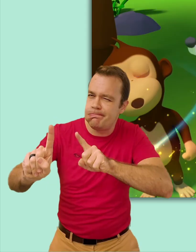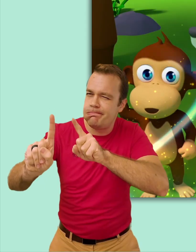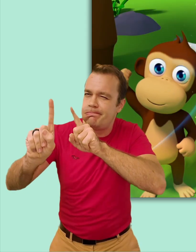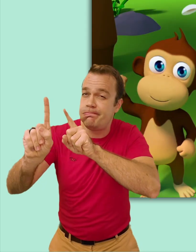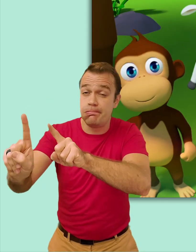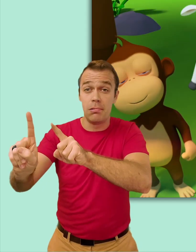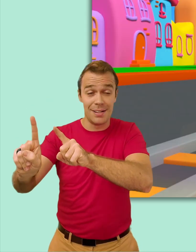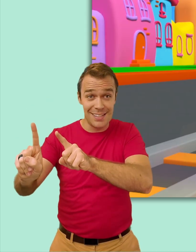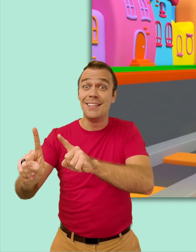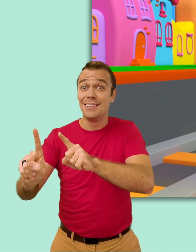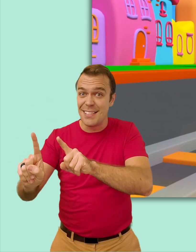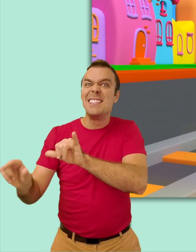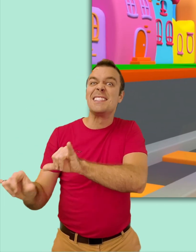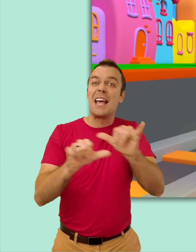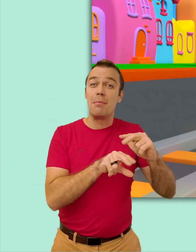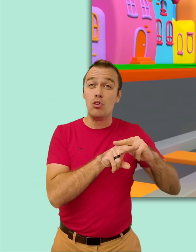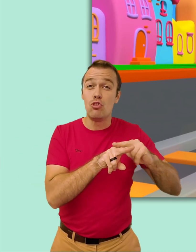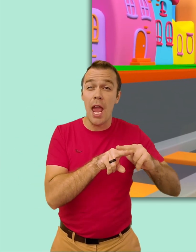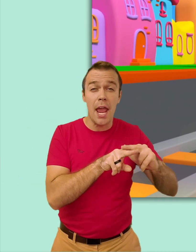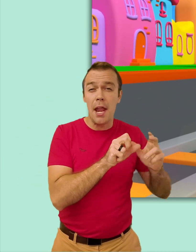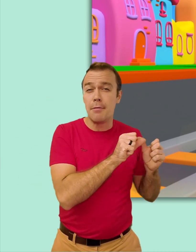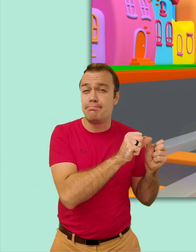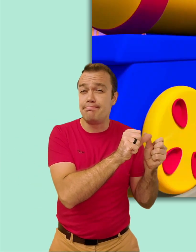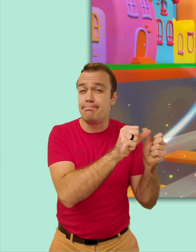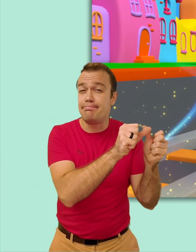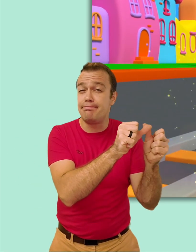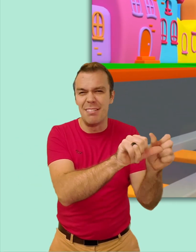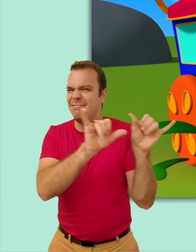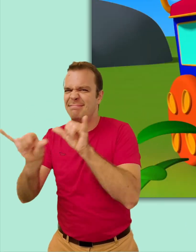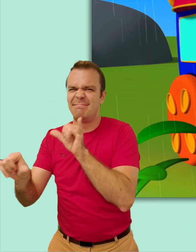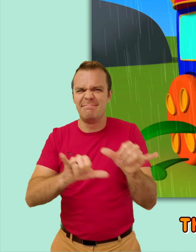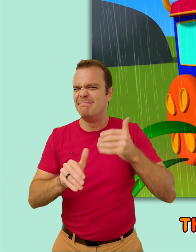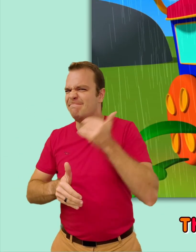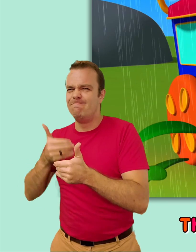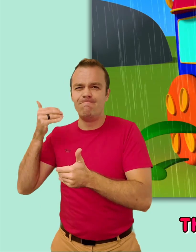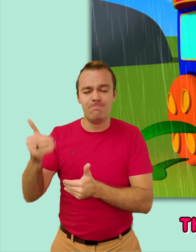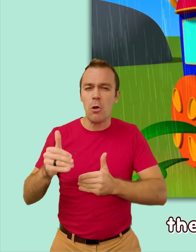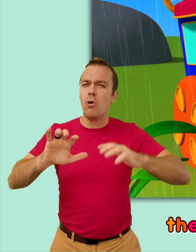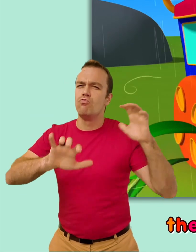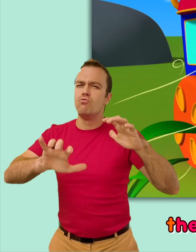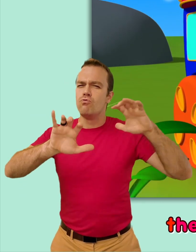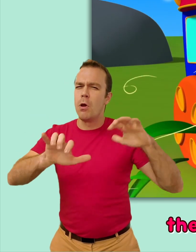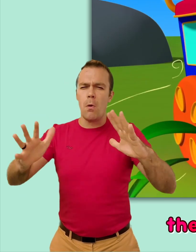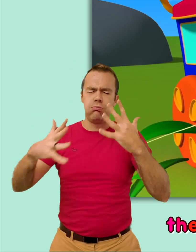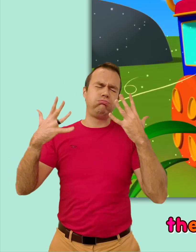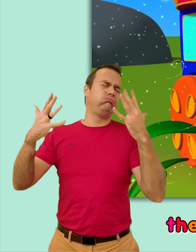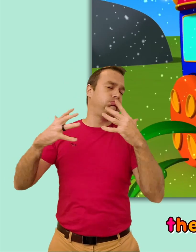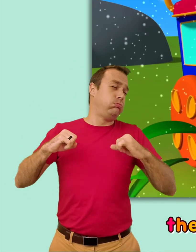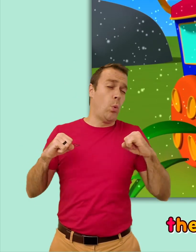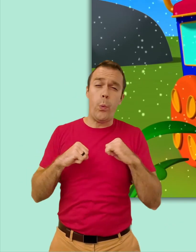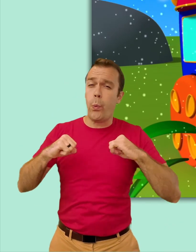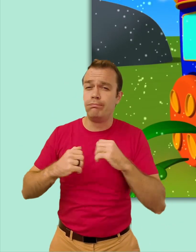we go. Like the train on the tracks, we go. Through the rain, through the storm, through the